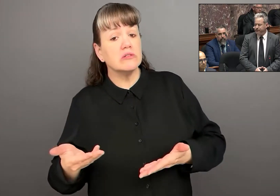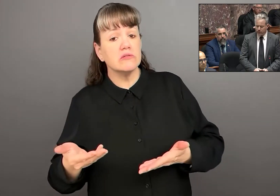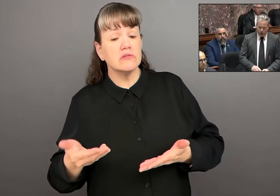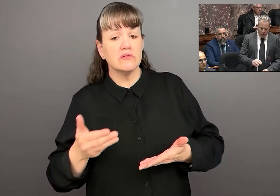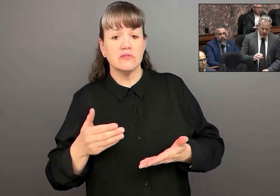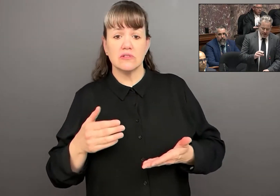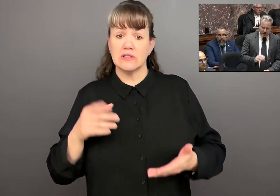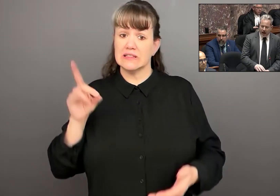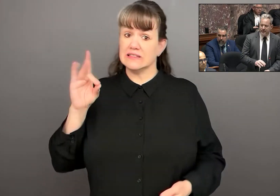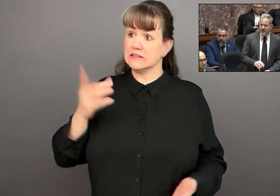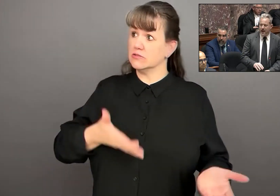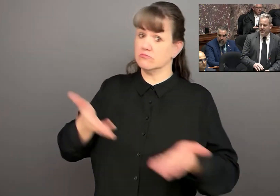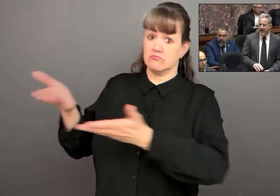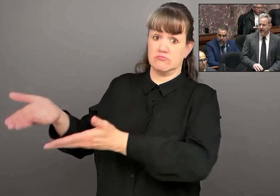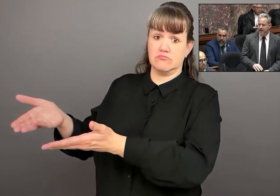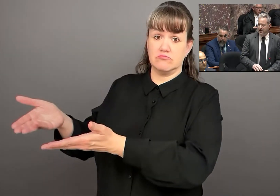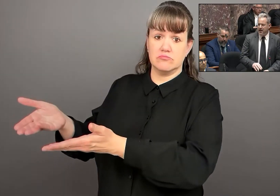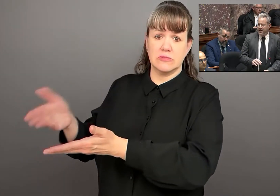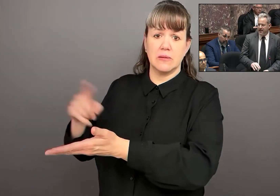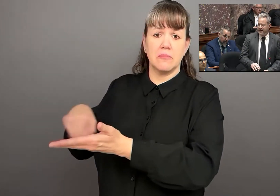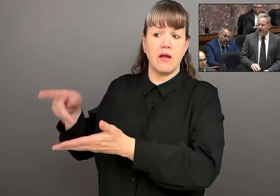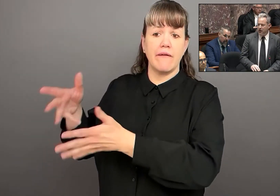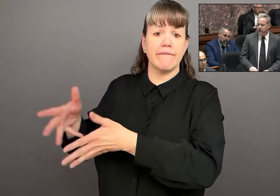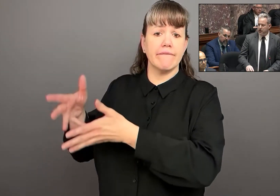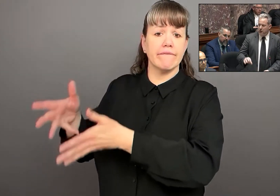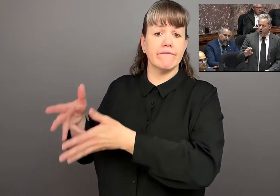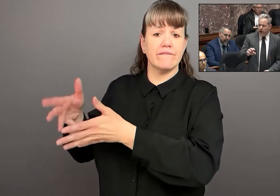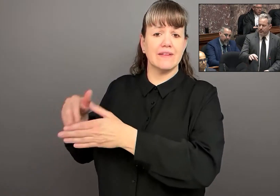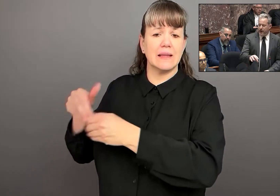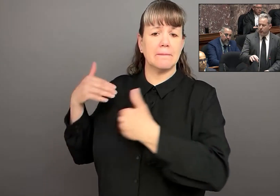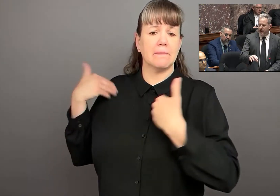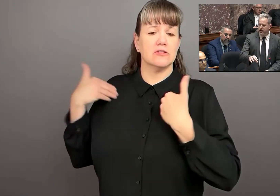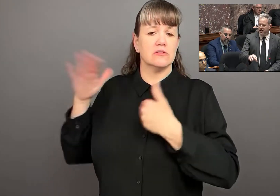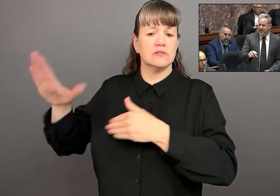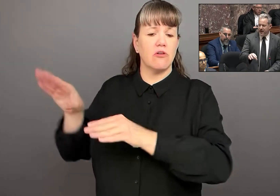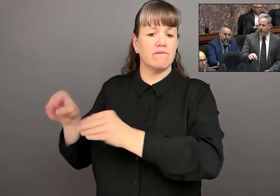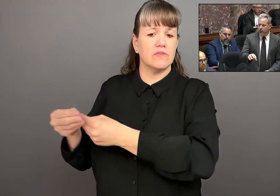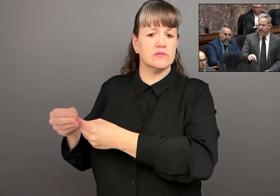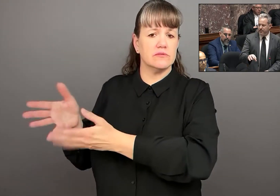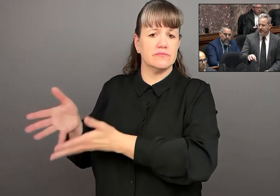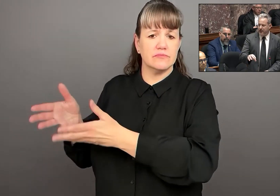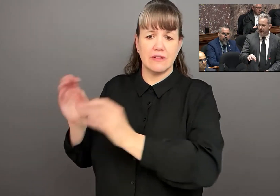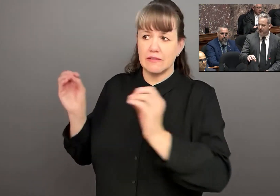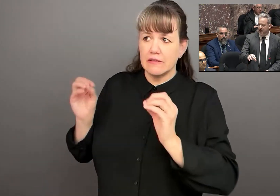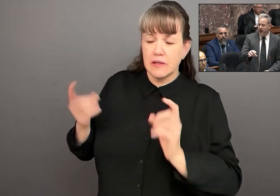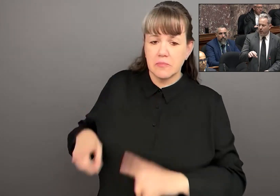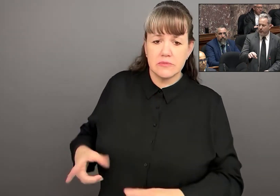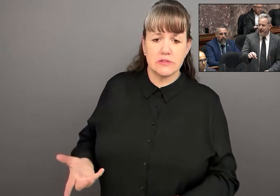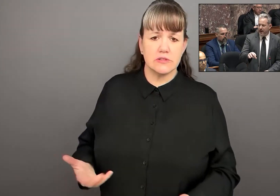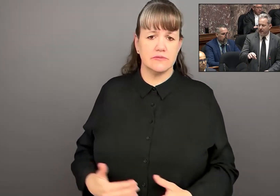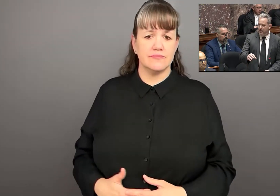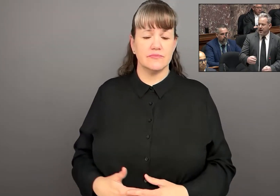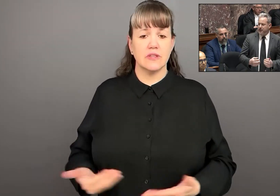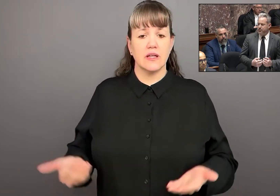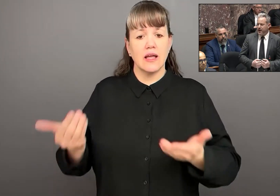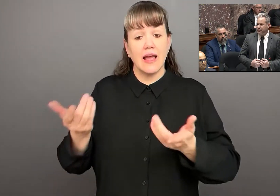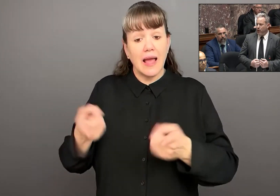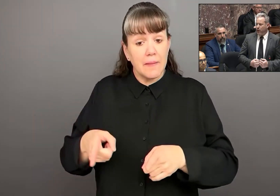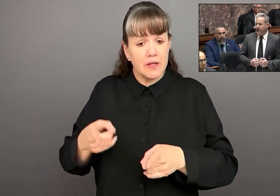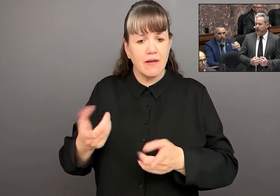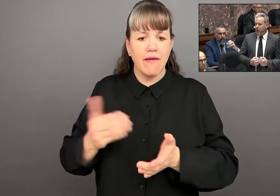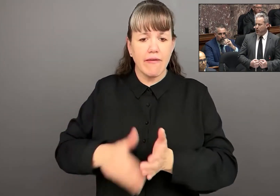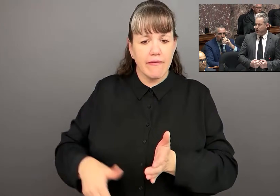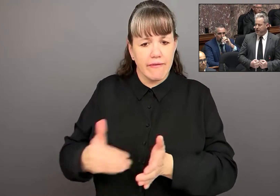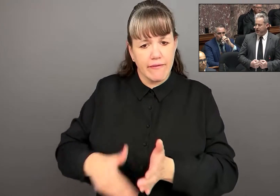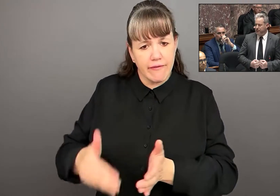office. Time and time again, in this House, we bring questions here to question period, and what we hear is bring it